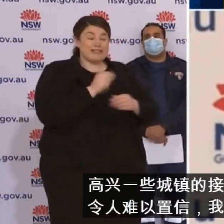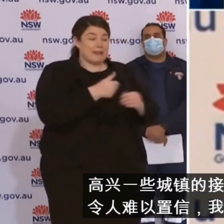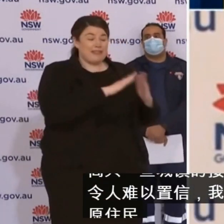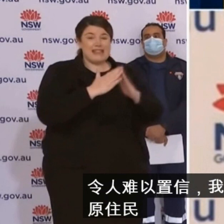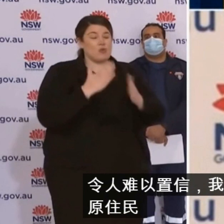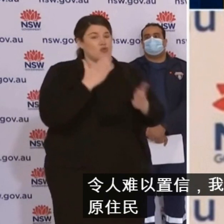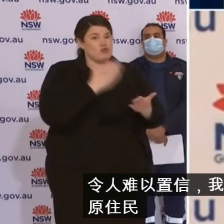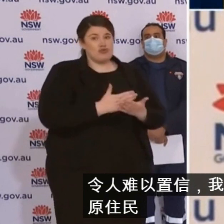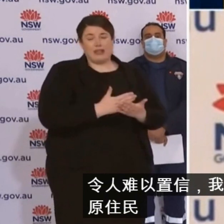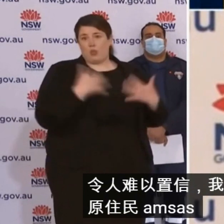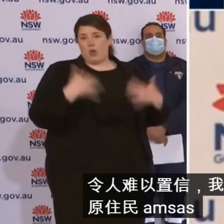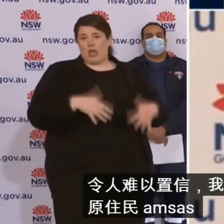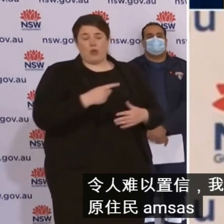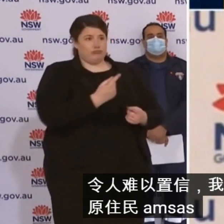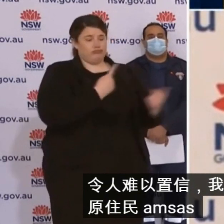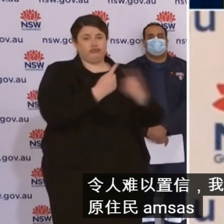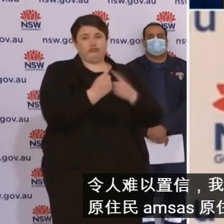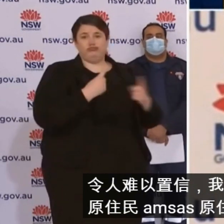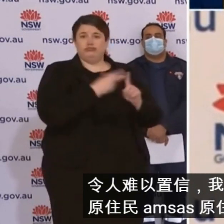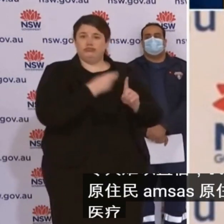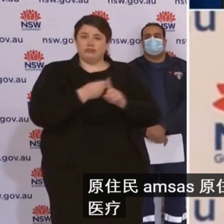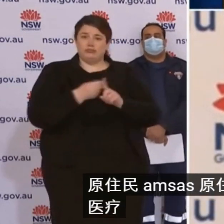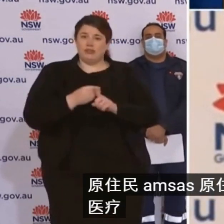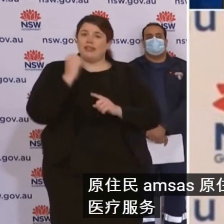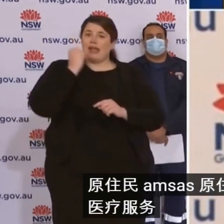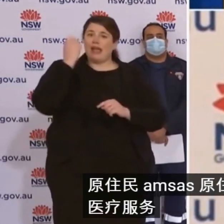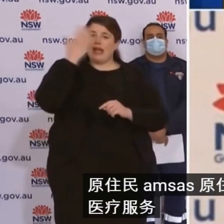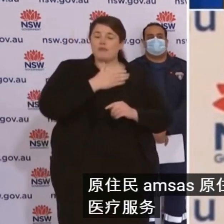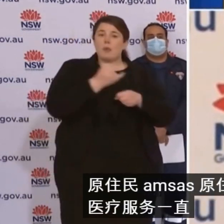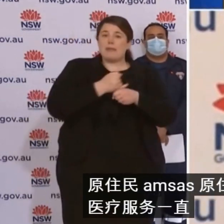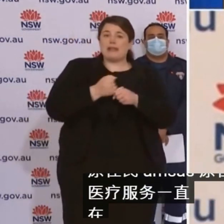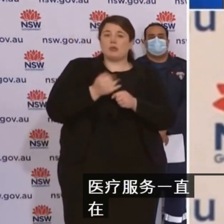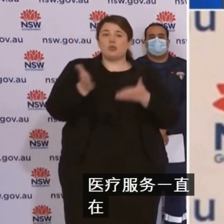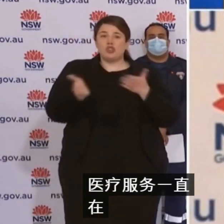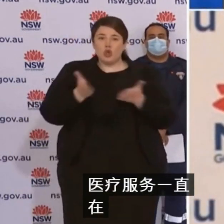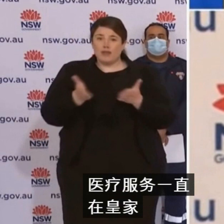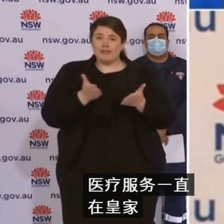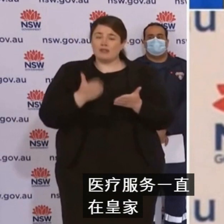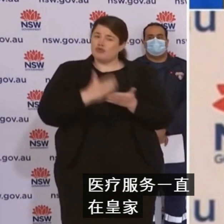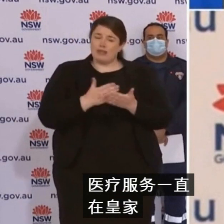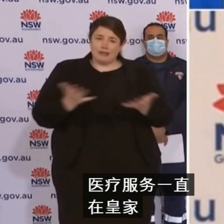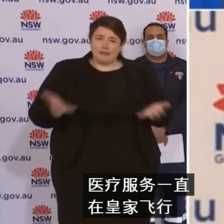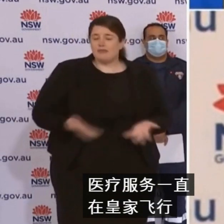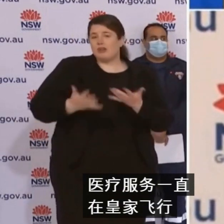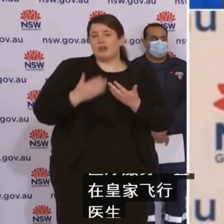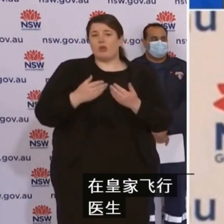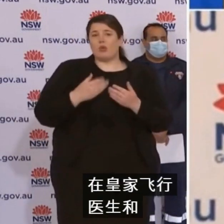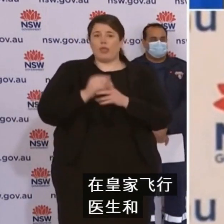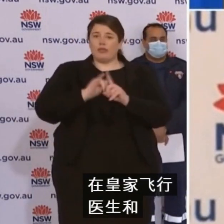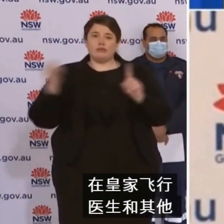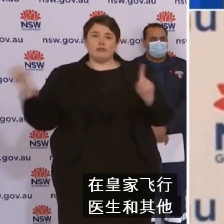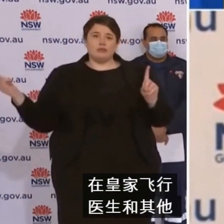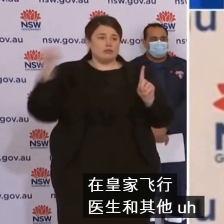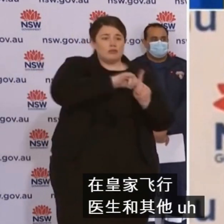I want to thank the Aboriginal AMSs, the Aboriginal Medical Services, who have been doing such a good job with the Royal Flying